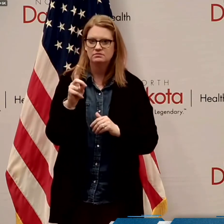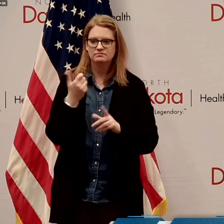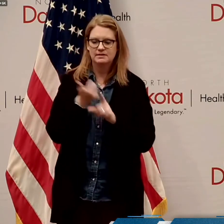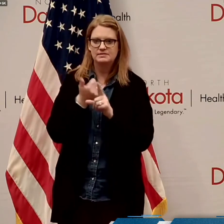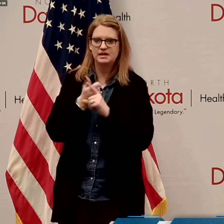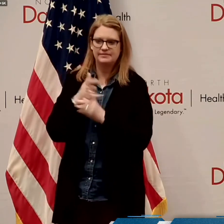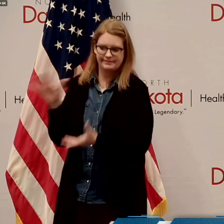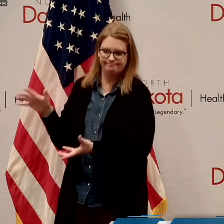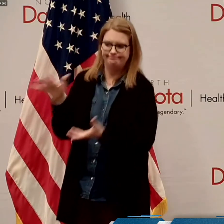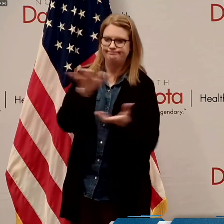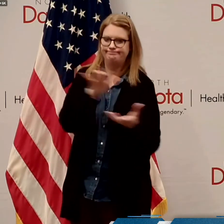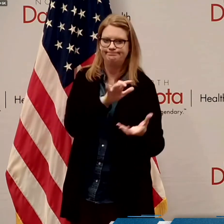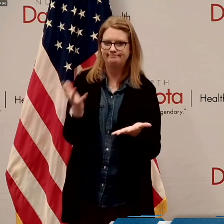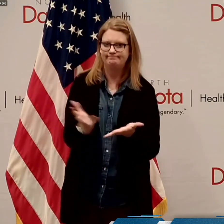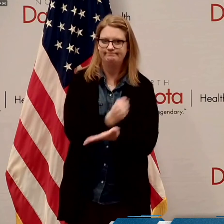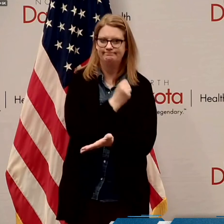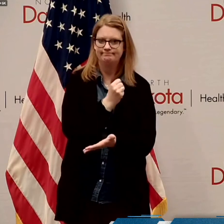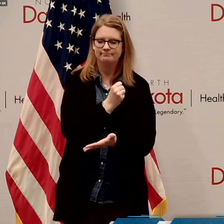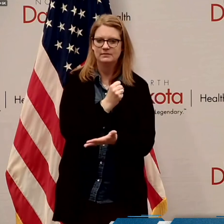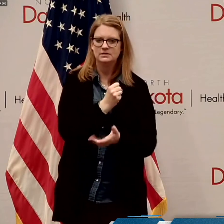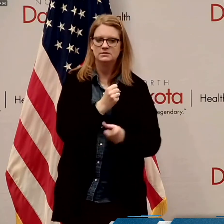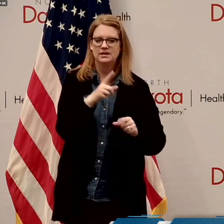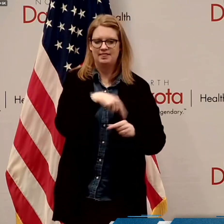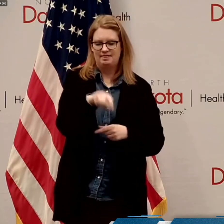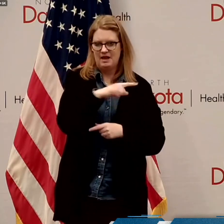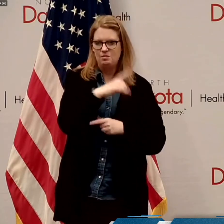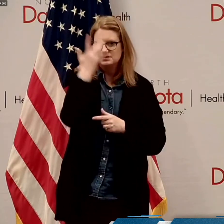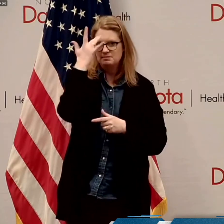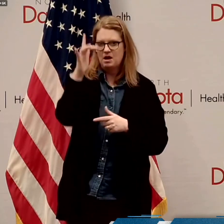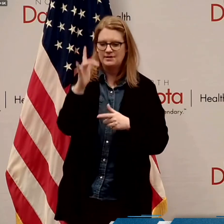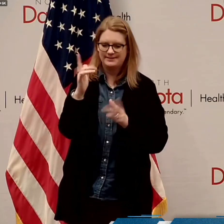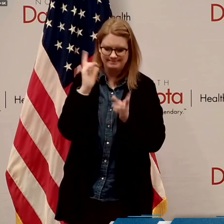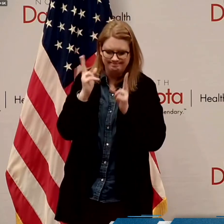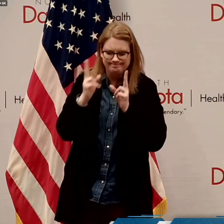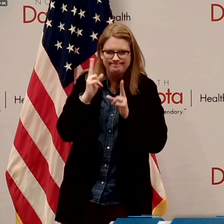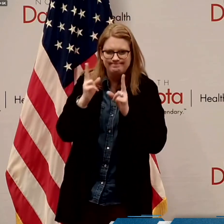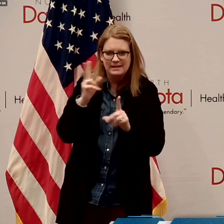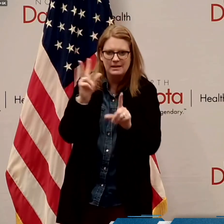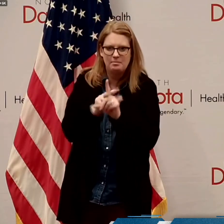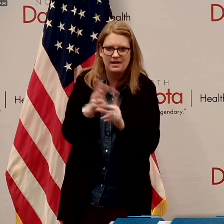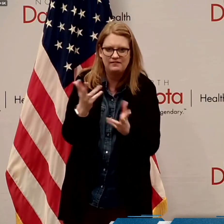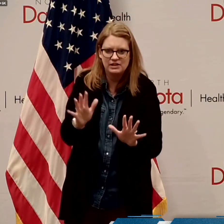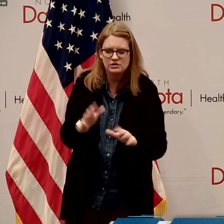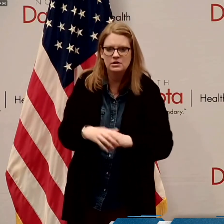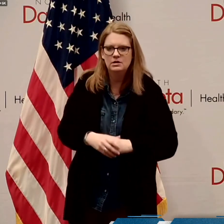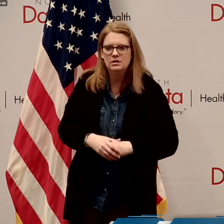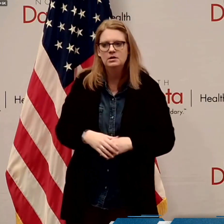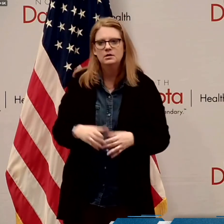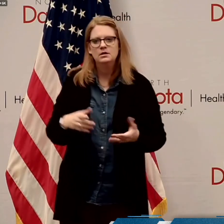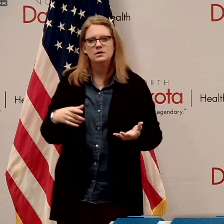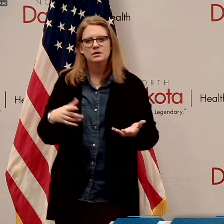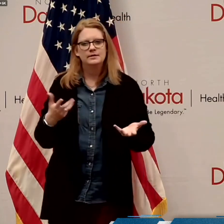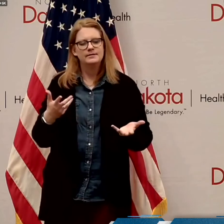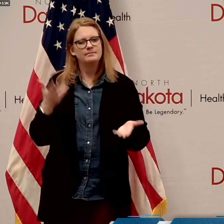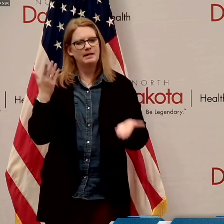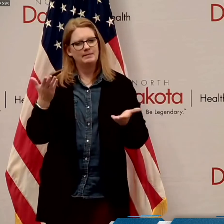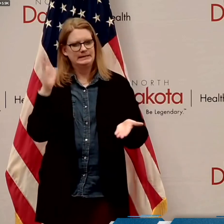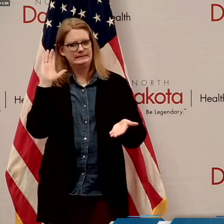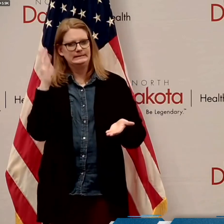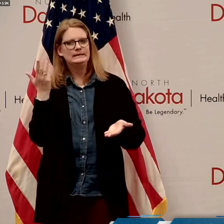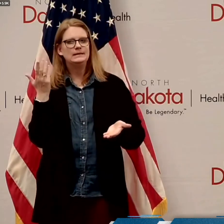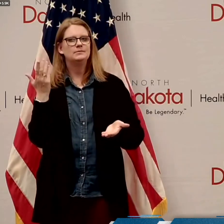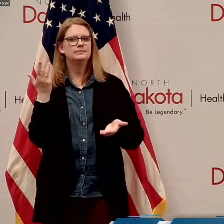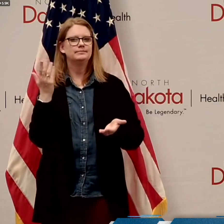because they were smartly getting in their applications in. And again, this may seem, I have to say, it probably seems a little